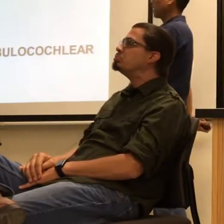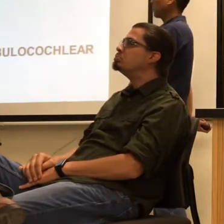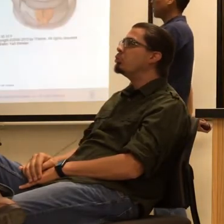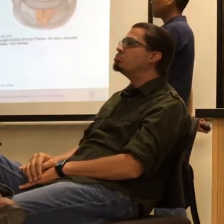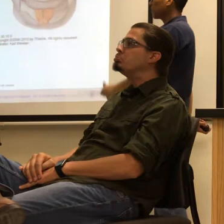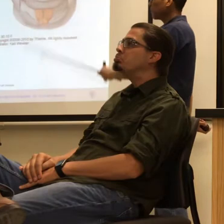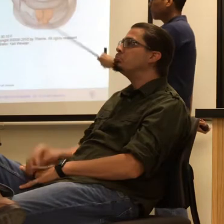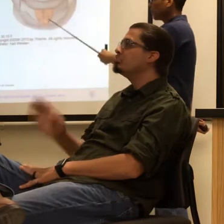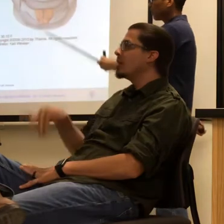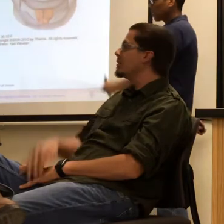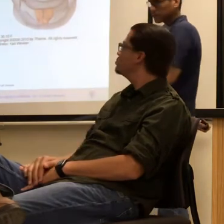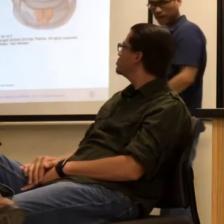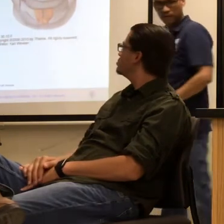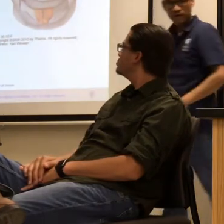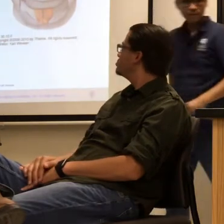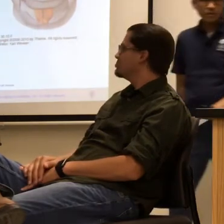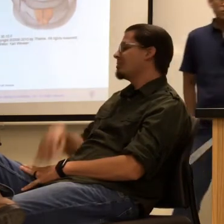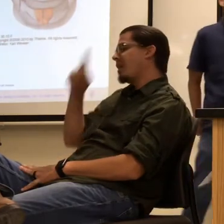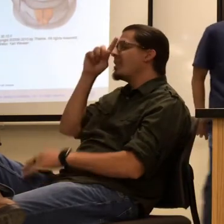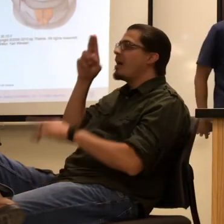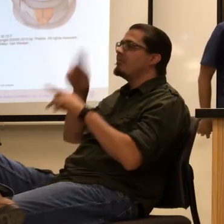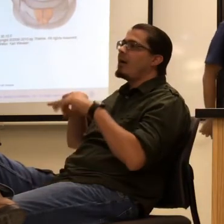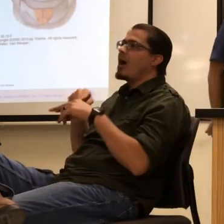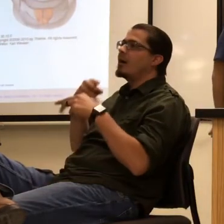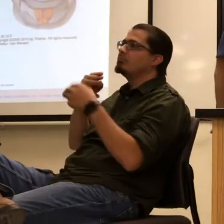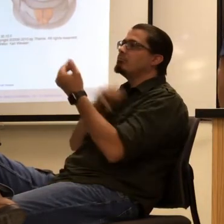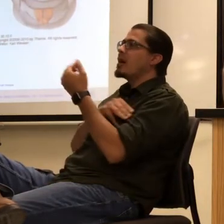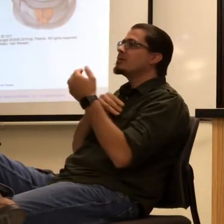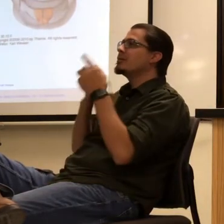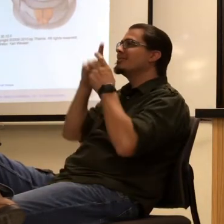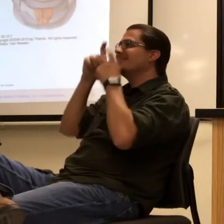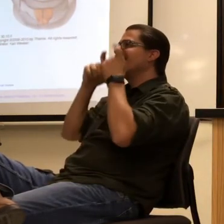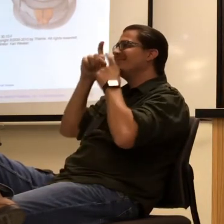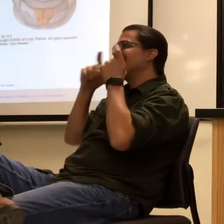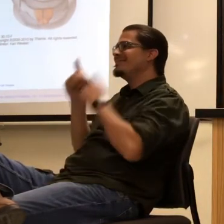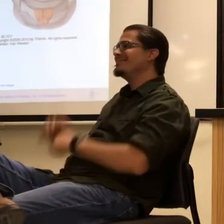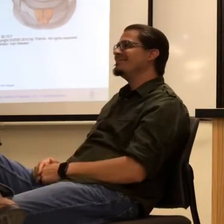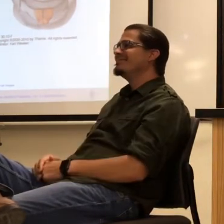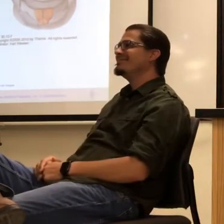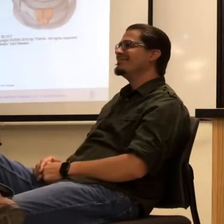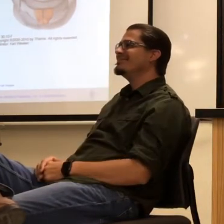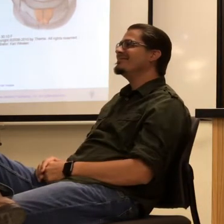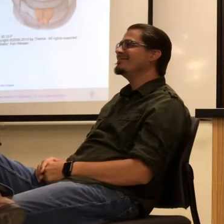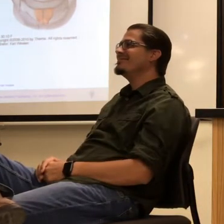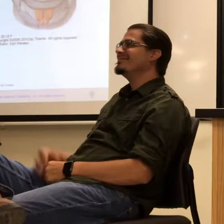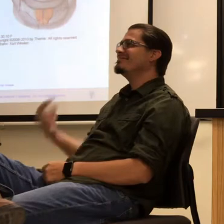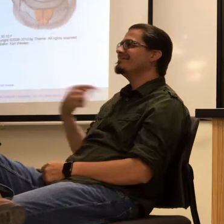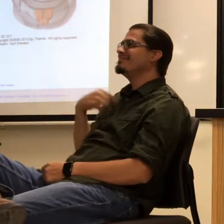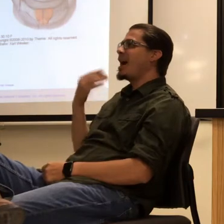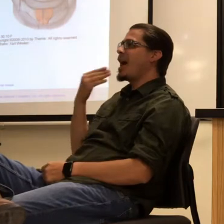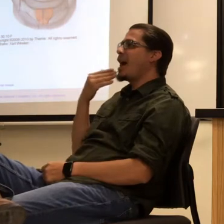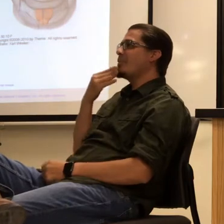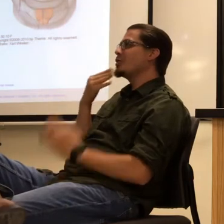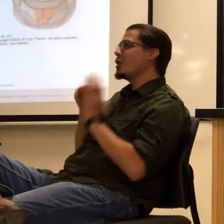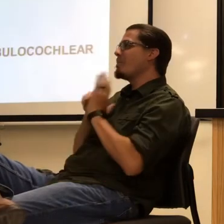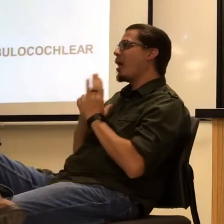Okay, anyways, I think that's kind of fun, muscles of facial expression. I gave you a figure to study for